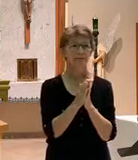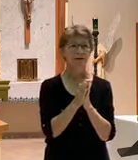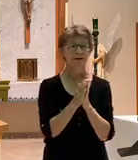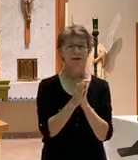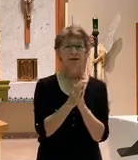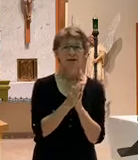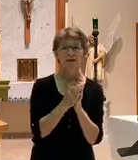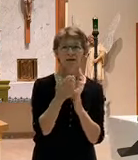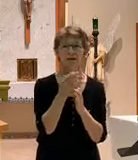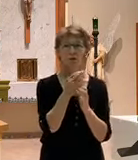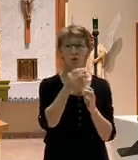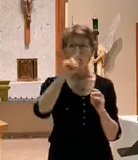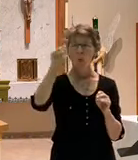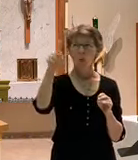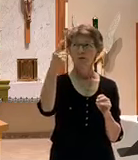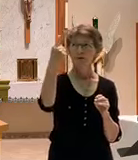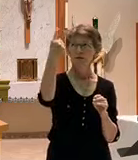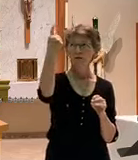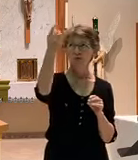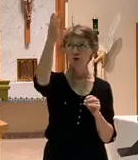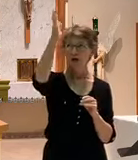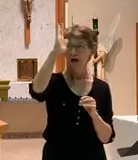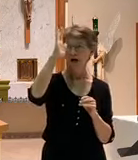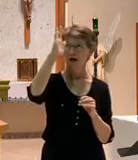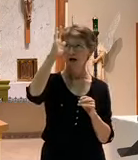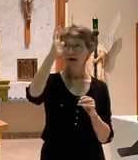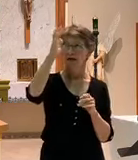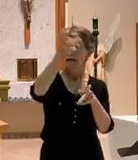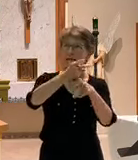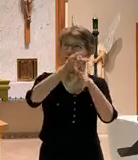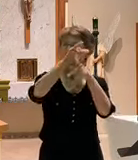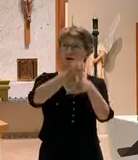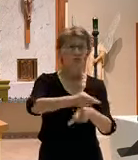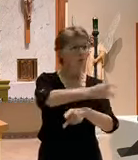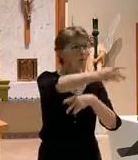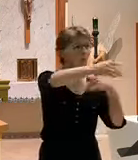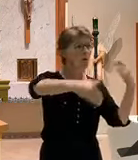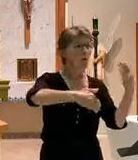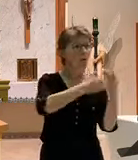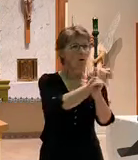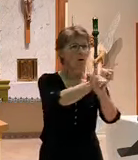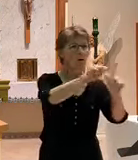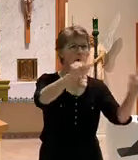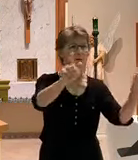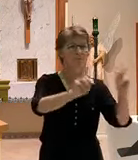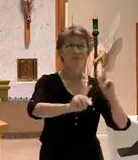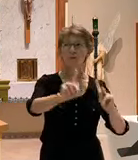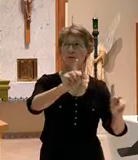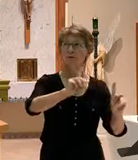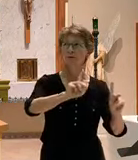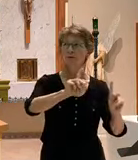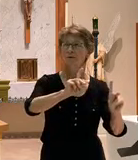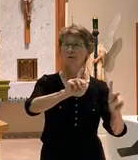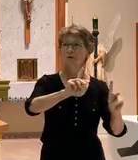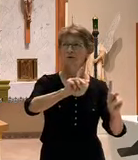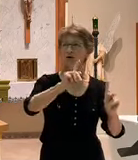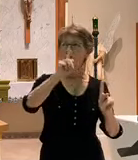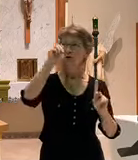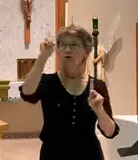There is no God besides you who have the care of all, that you need show you have not